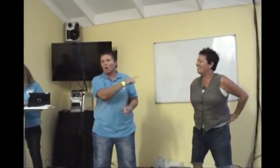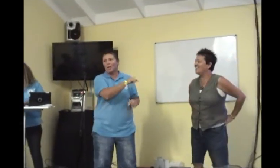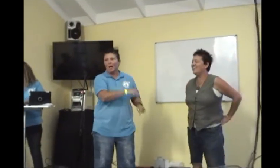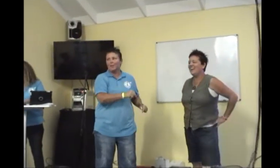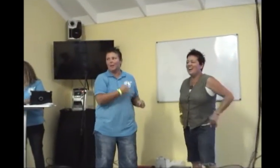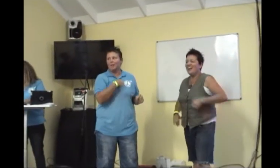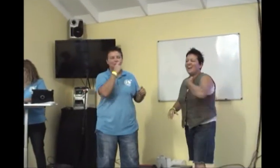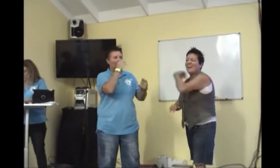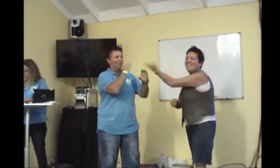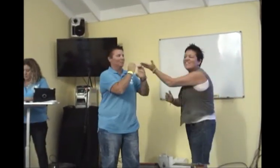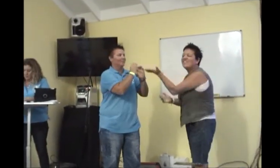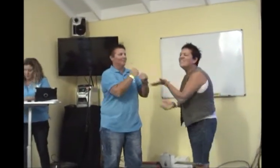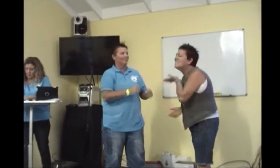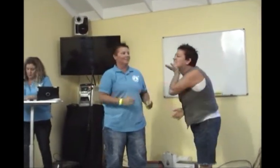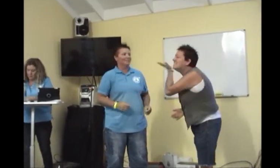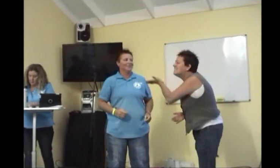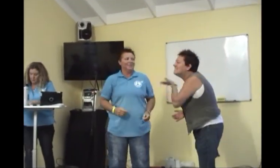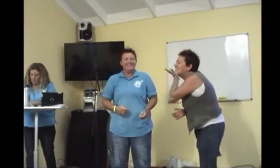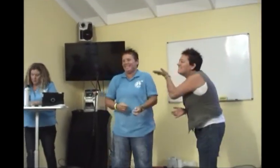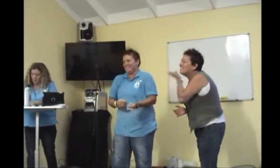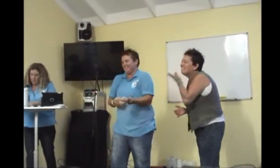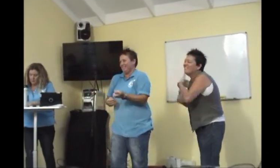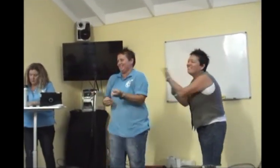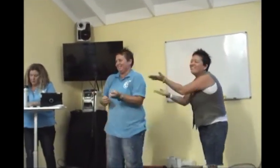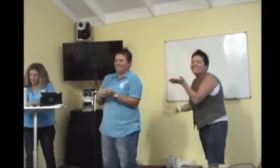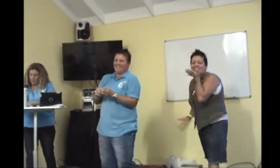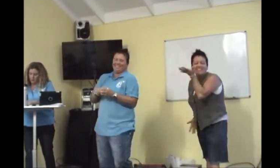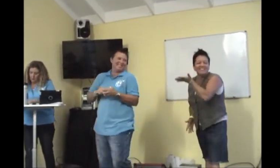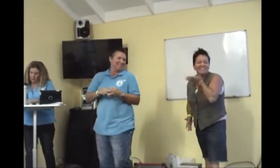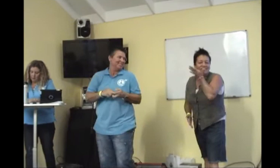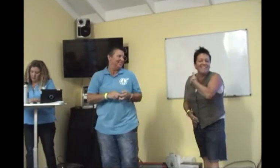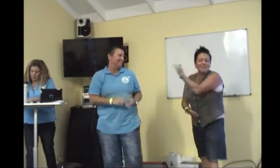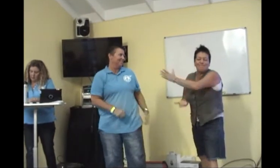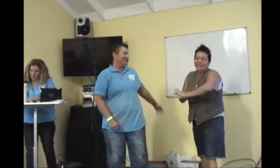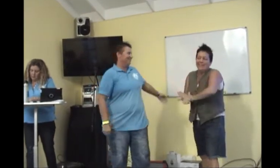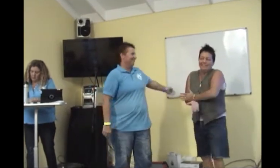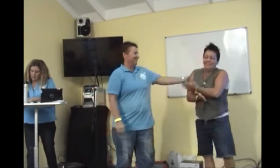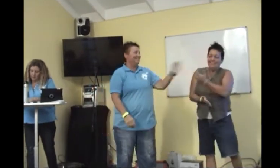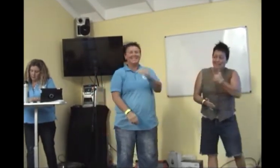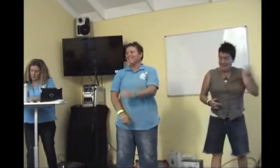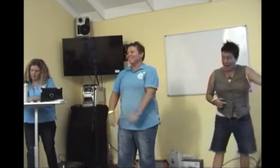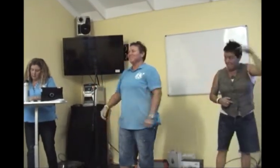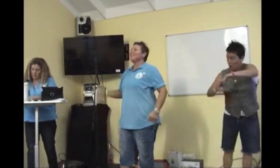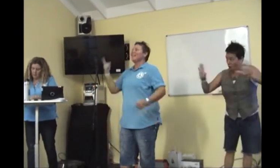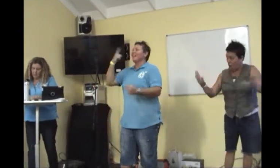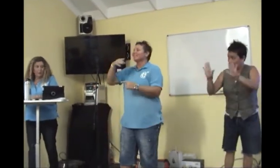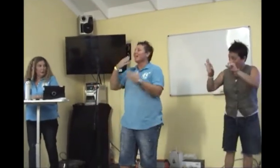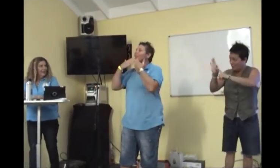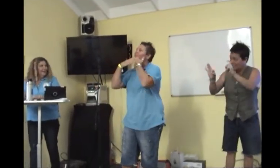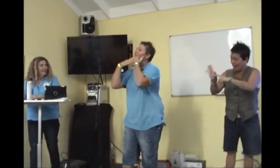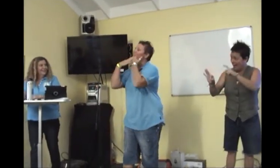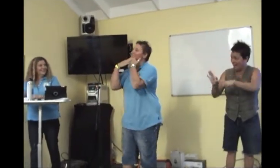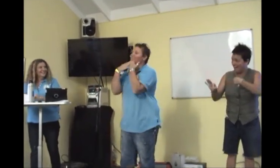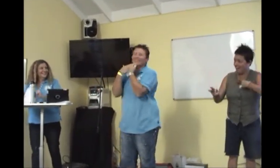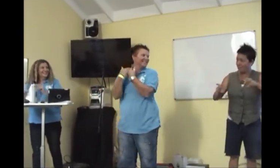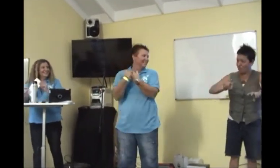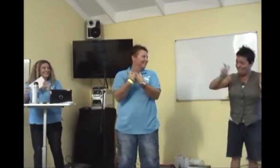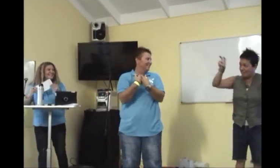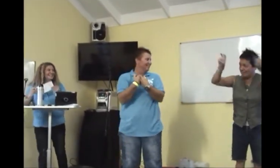I've begged her and begged her to come here, so I've just come here just to give her a little bit of gratification. So it's okay. I'm